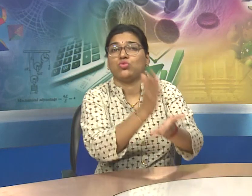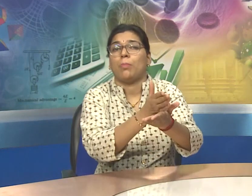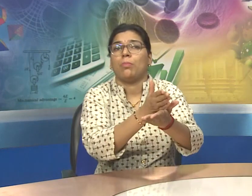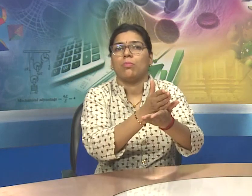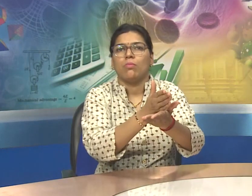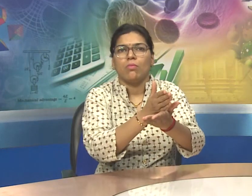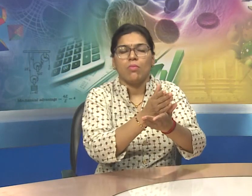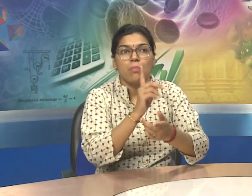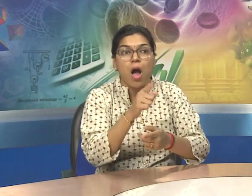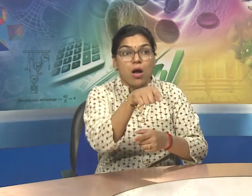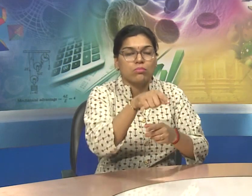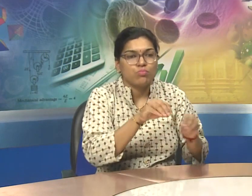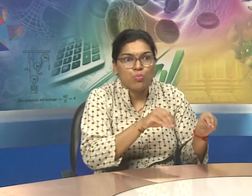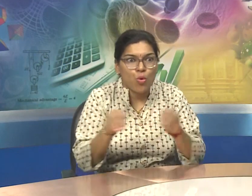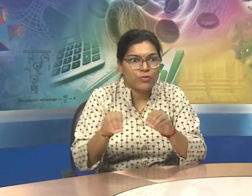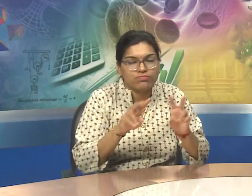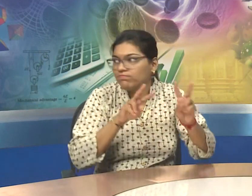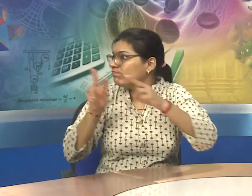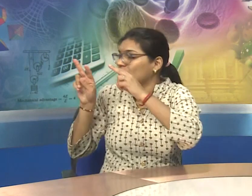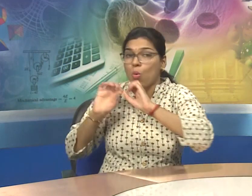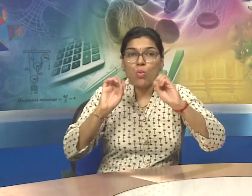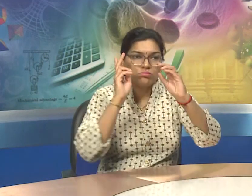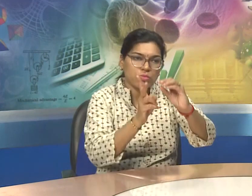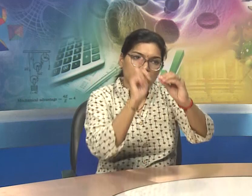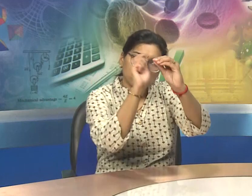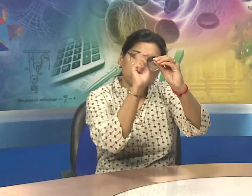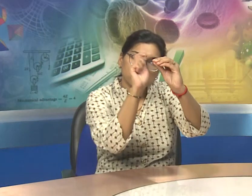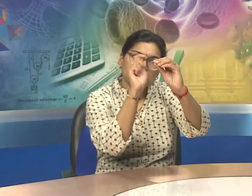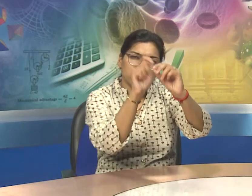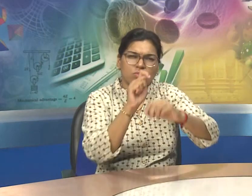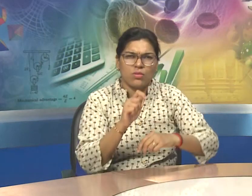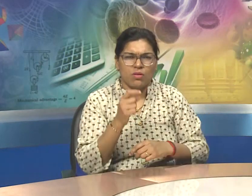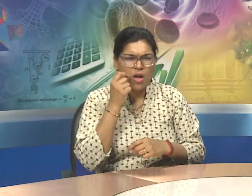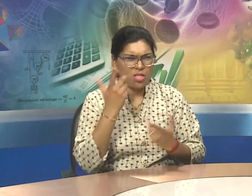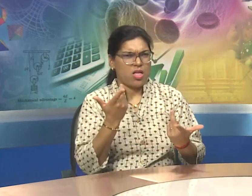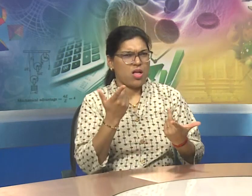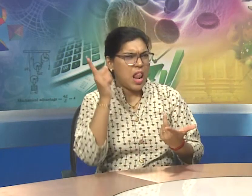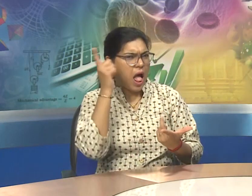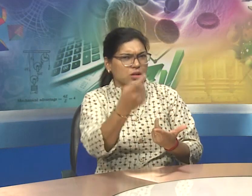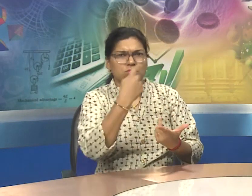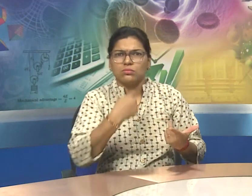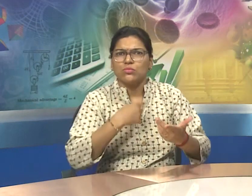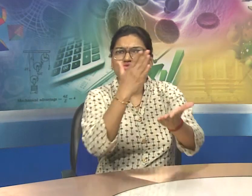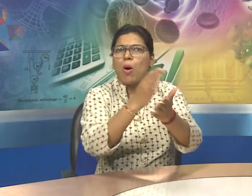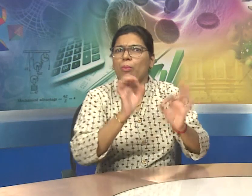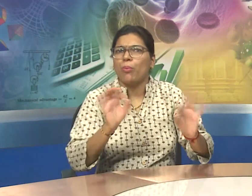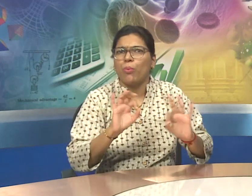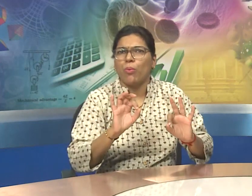on his lips. He thought no, he wanted to cry out, stop the work, but